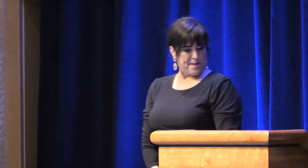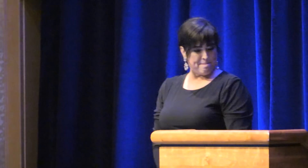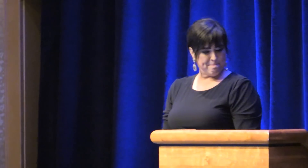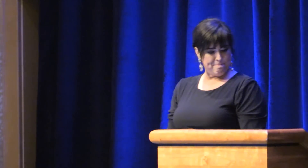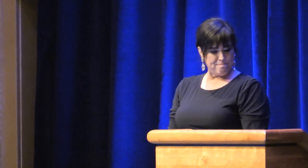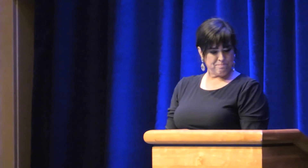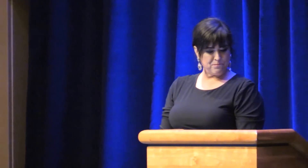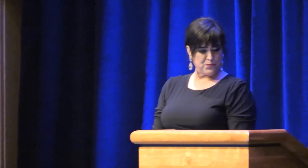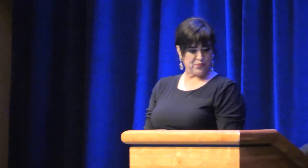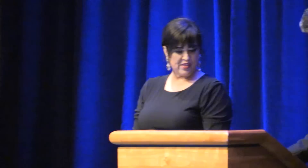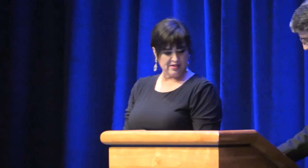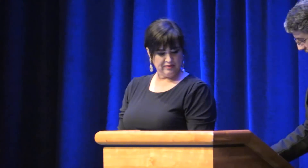Okay.